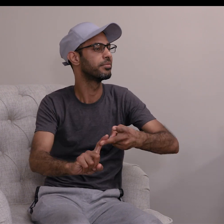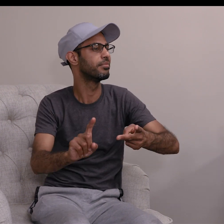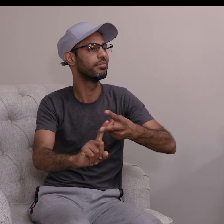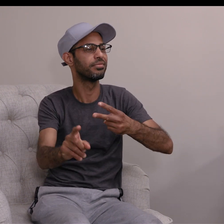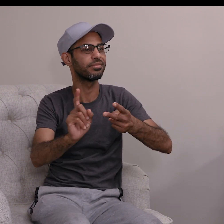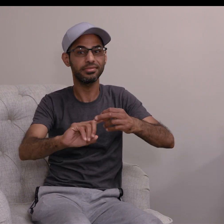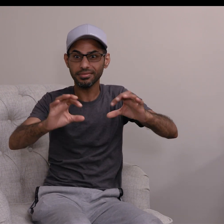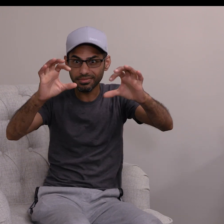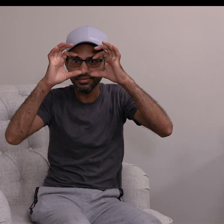Holographic watches,